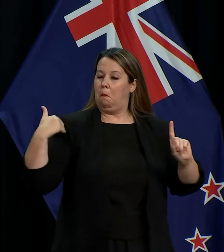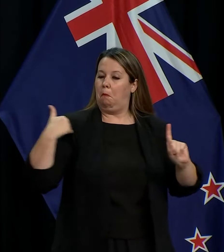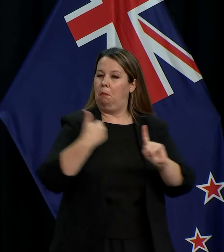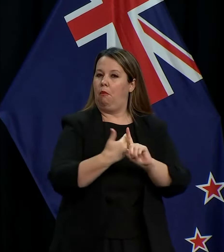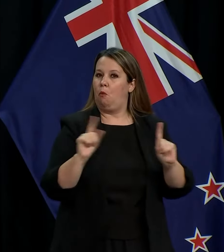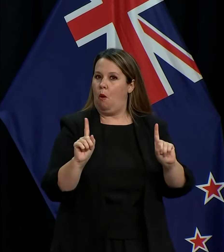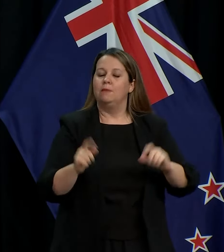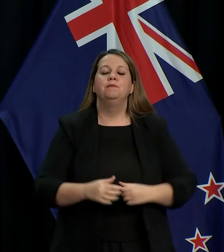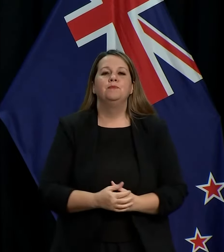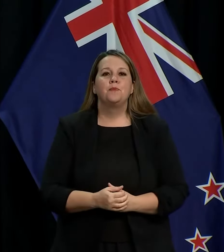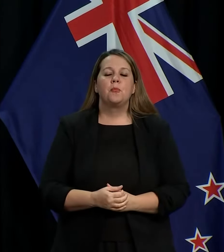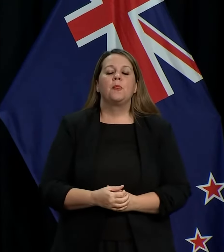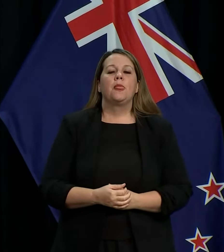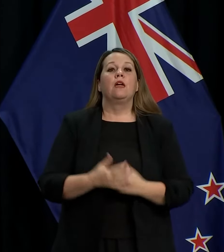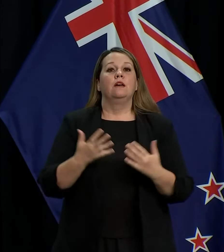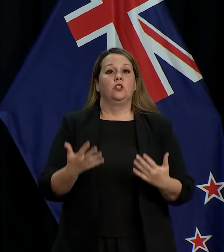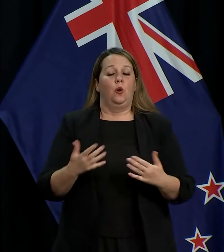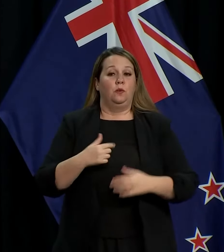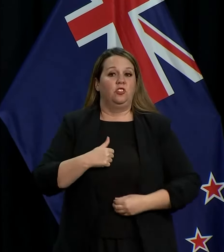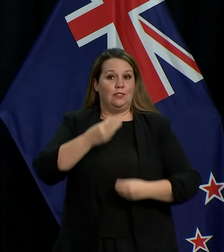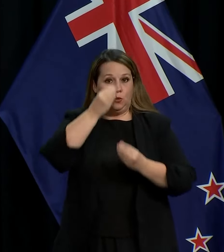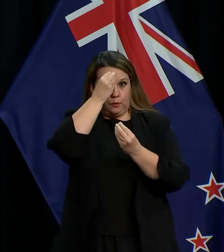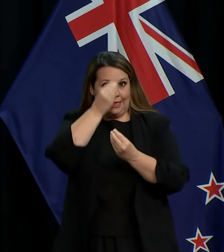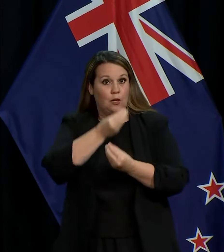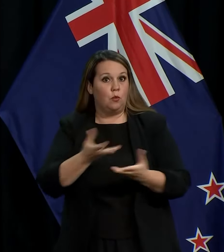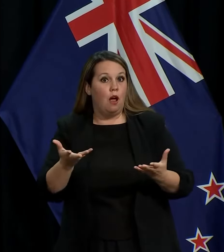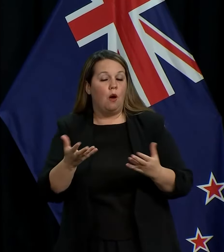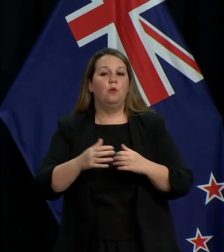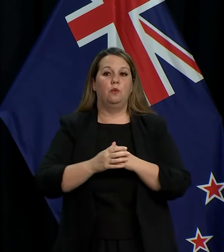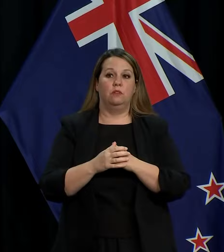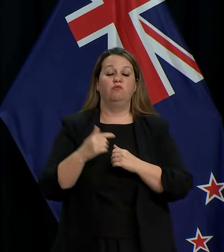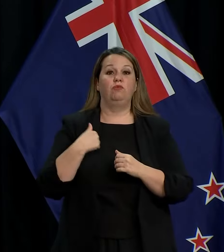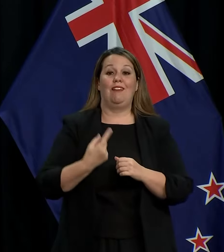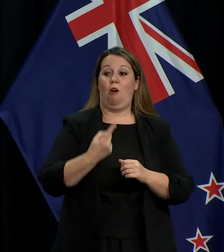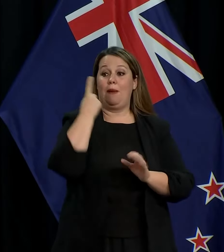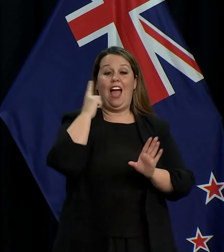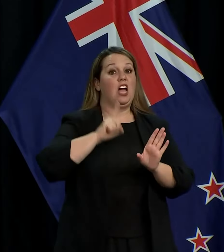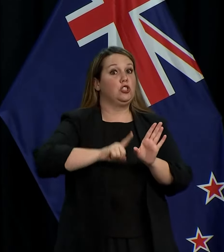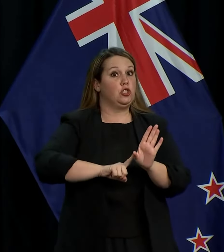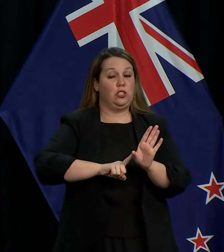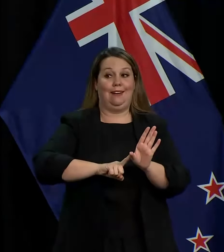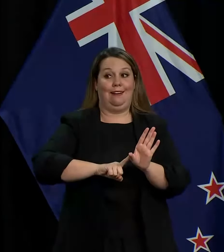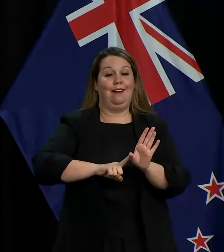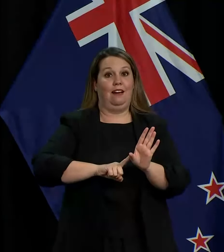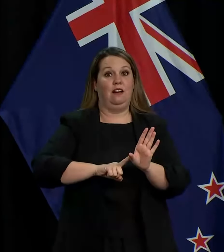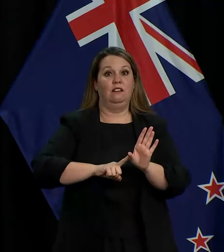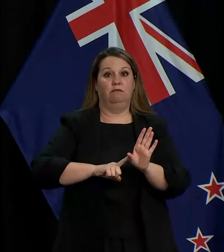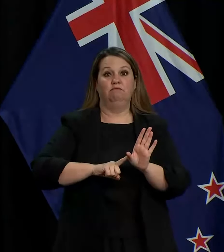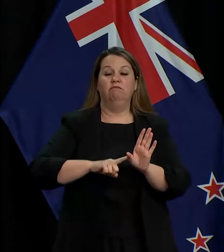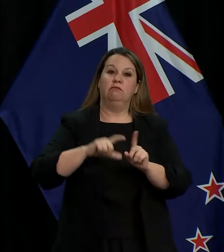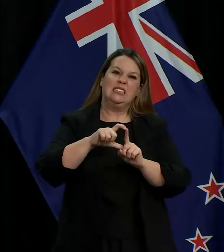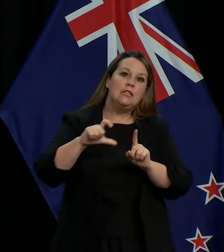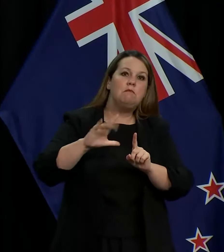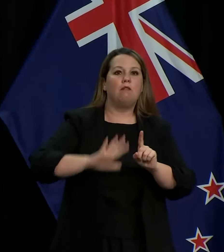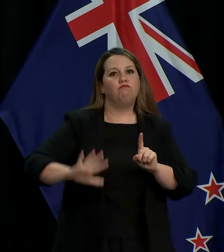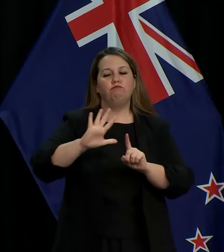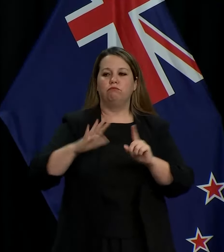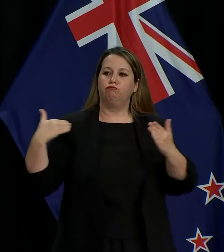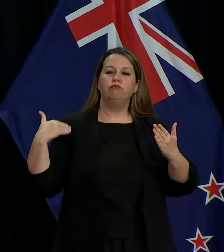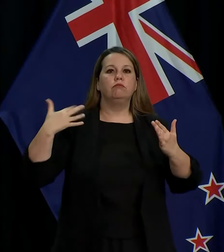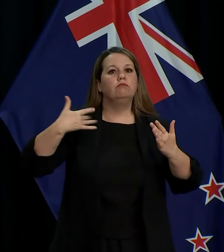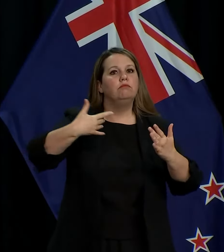an issue to differing degrees since the end of last year, because over the course of that time we've